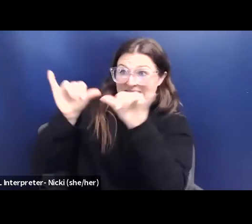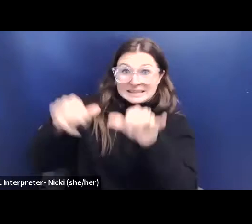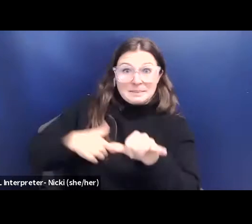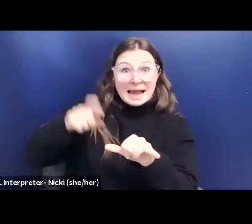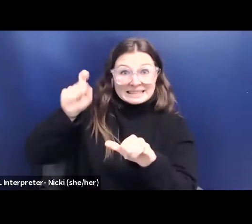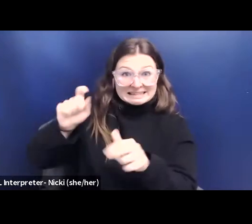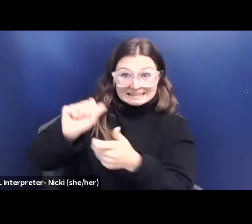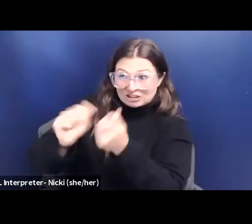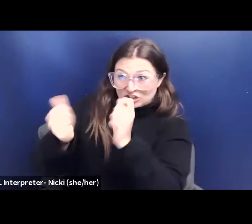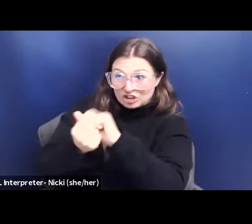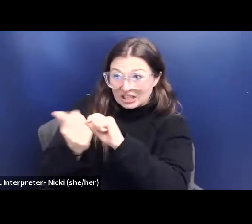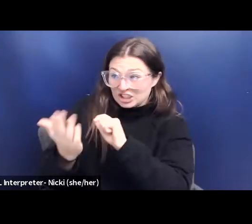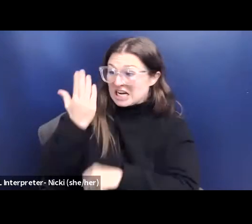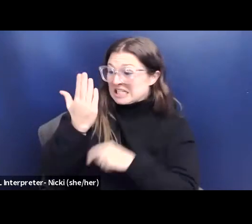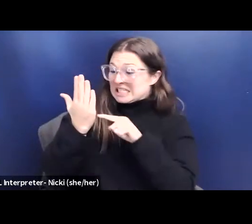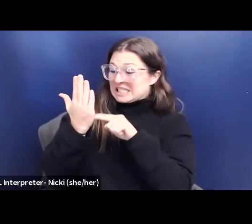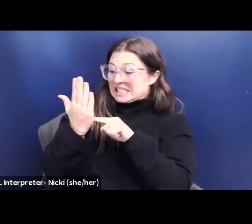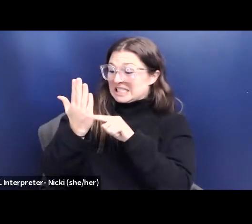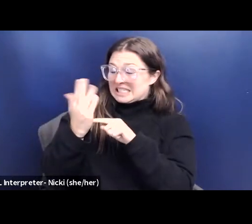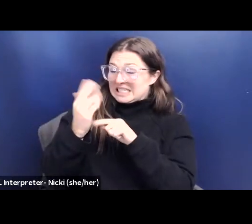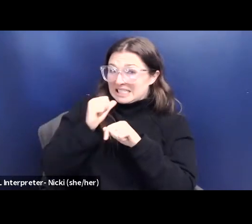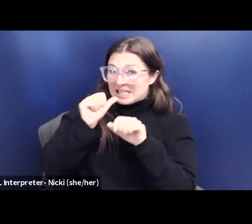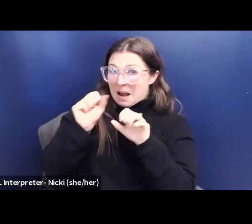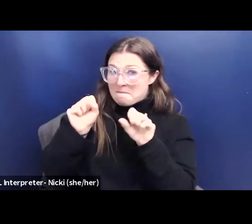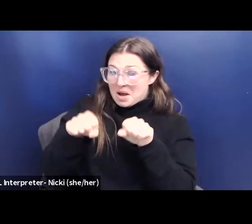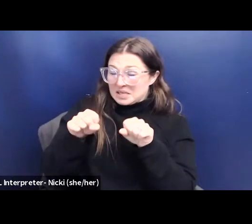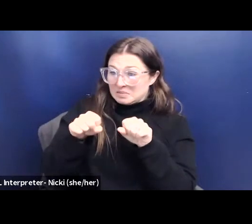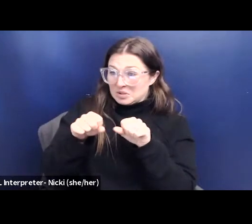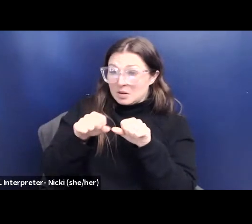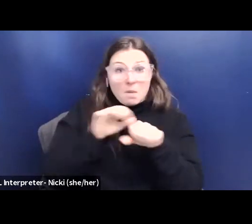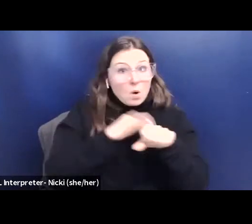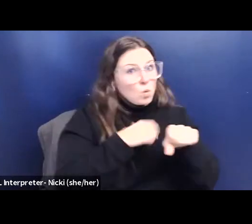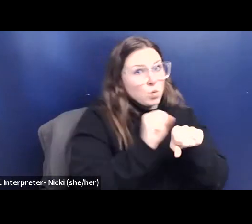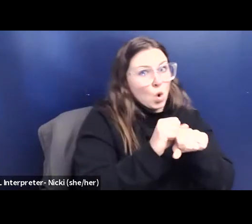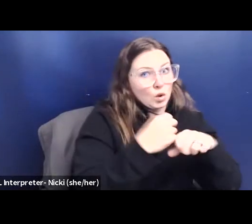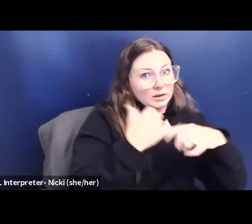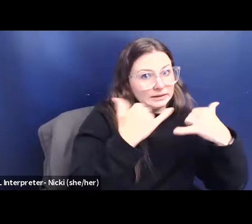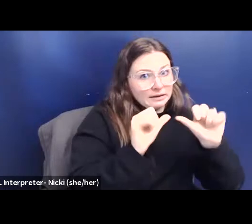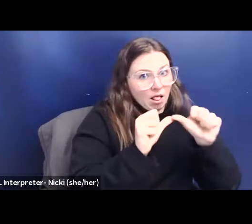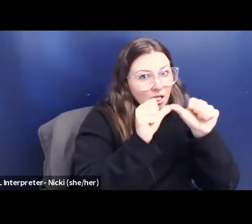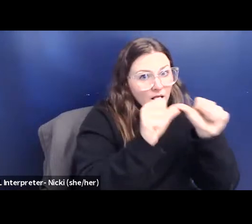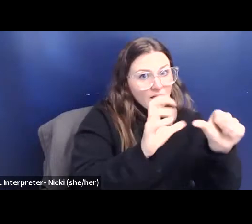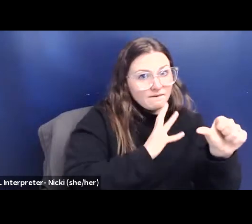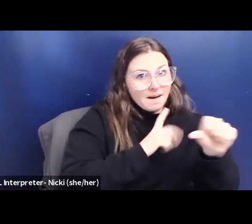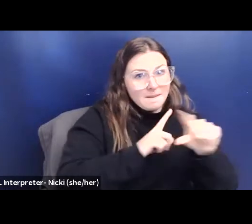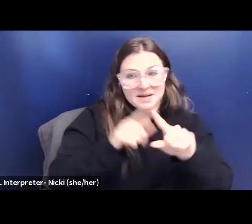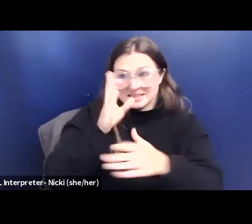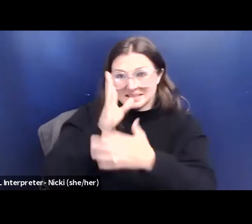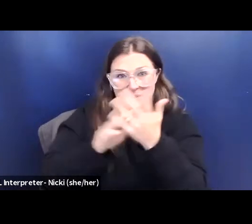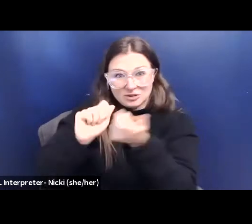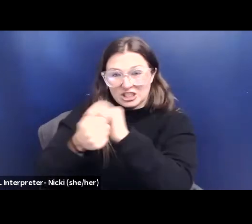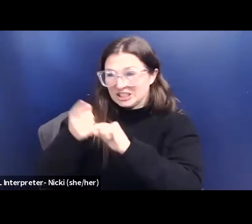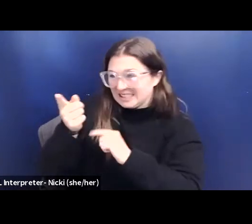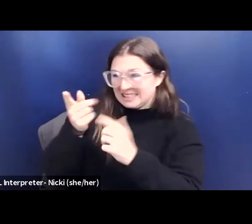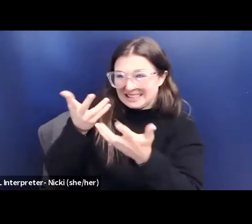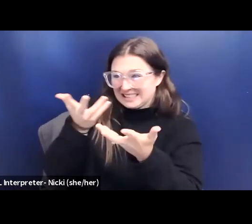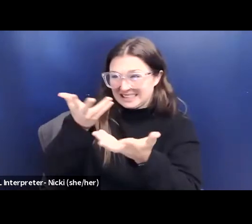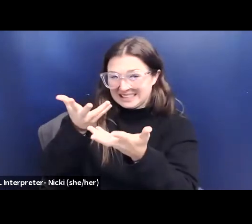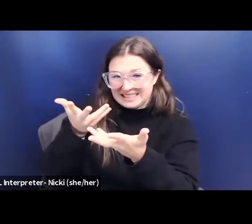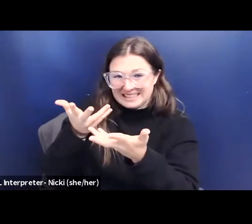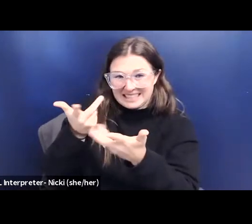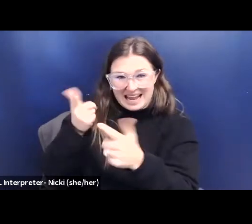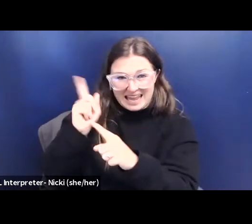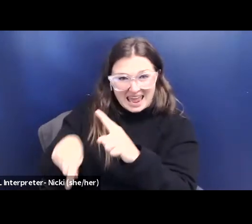possible, right? And that doesn't mean the work is impossible. Again, we need we need all strategies, right? So in our work